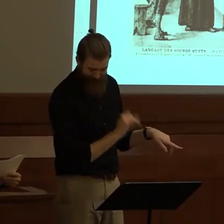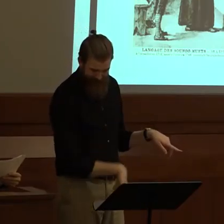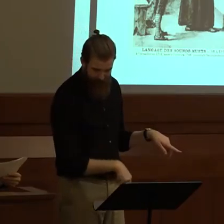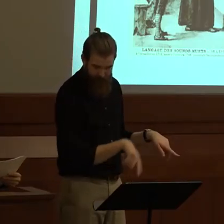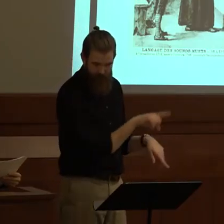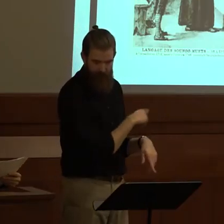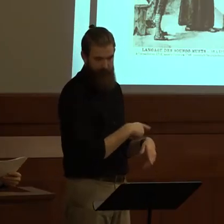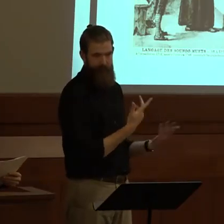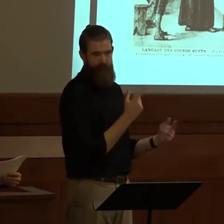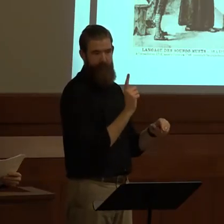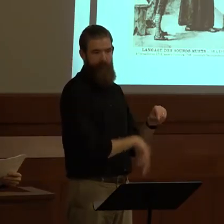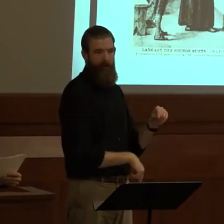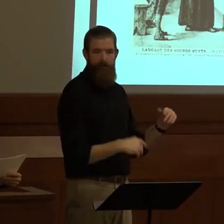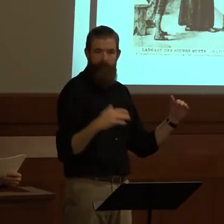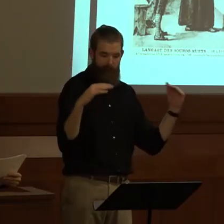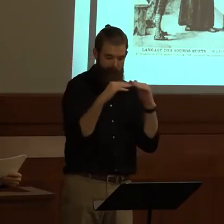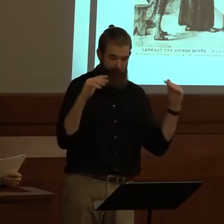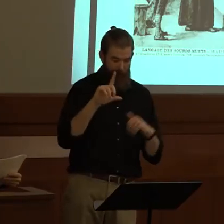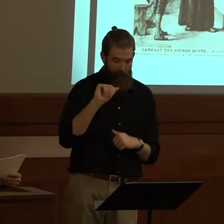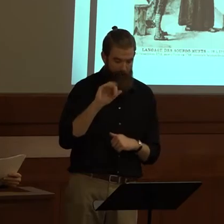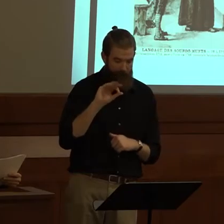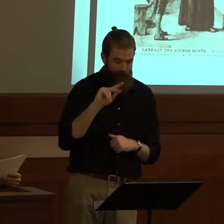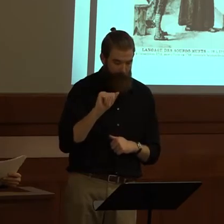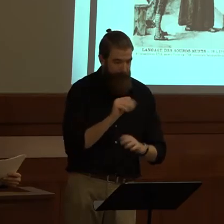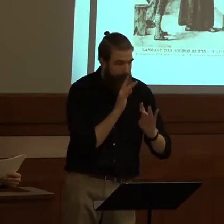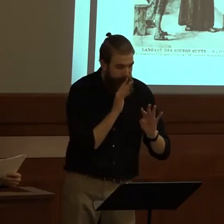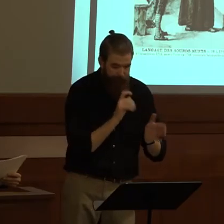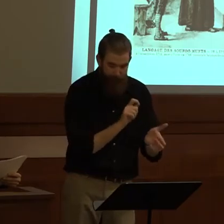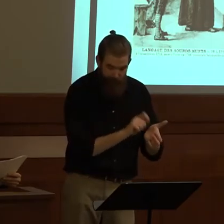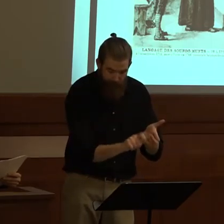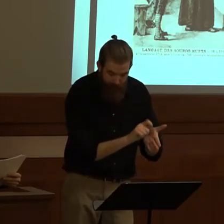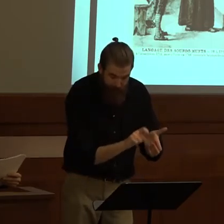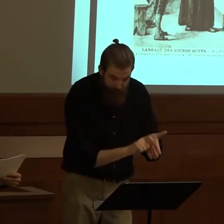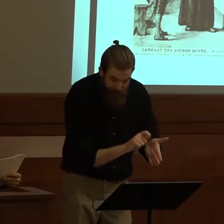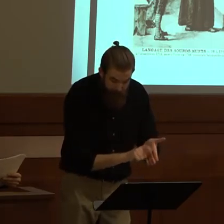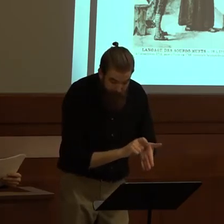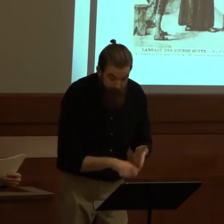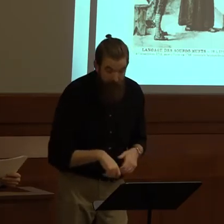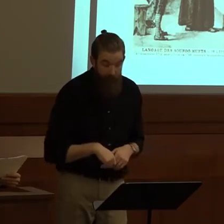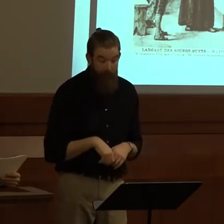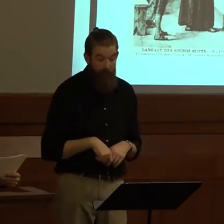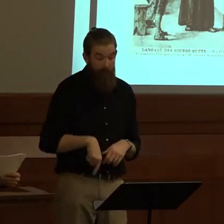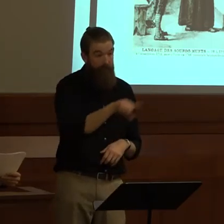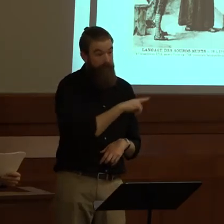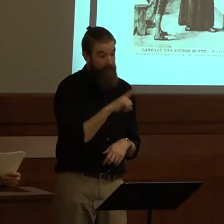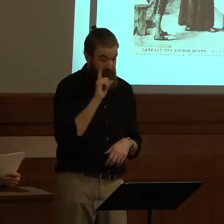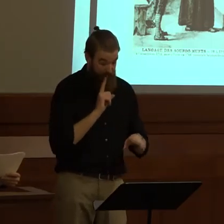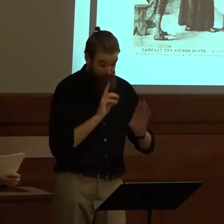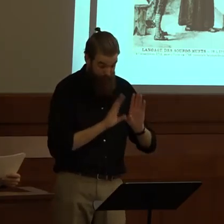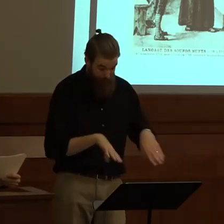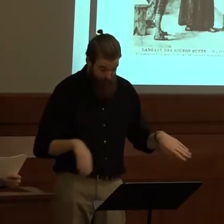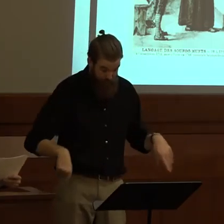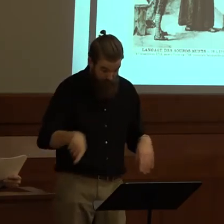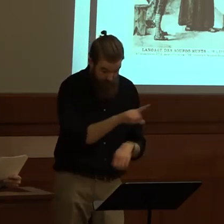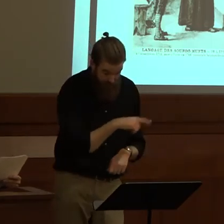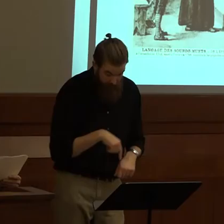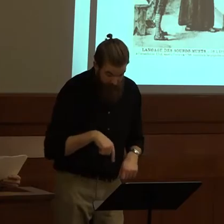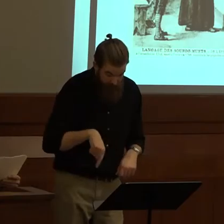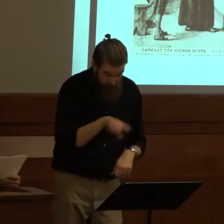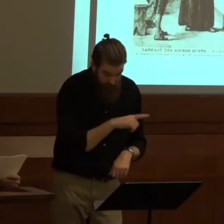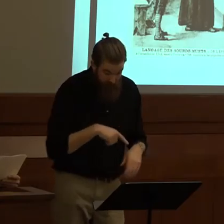students who had to focus on oral language and its written counterpart through the often indistinguishable shapes of the